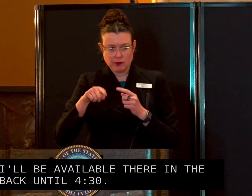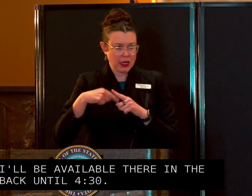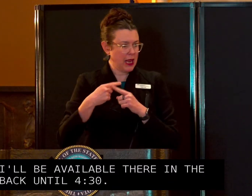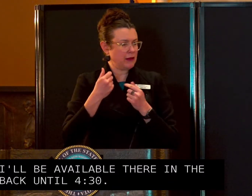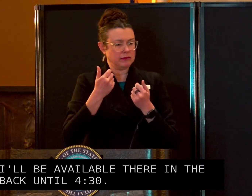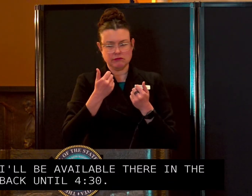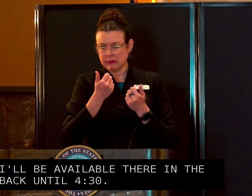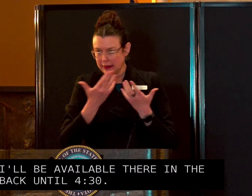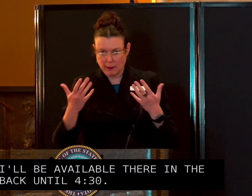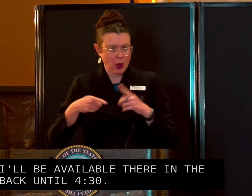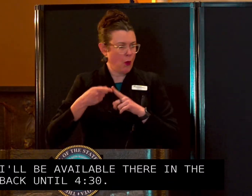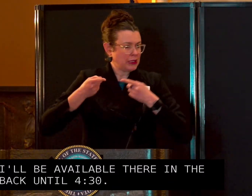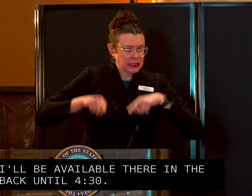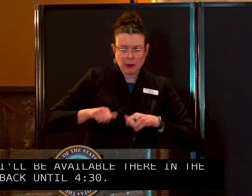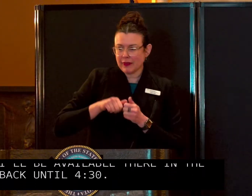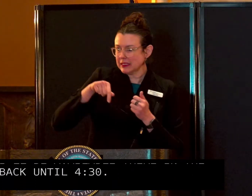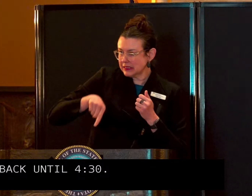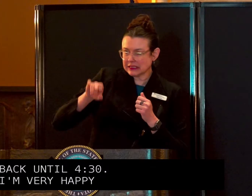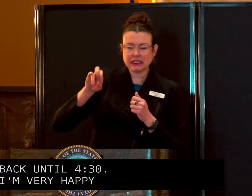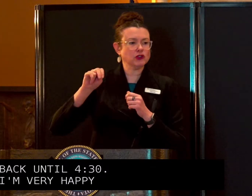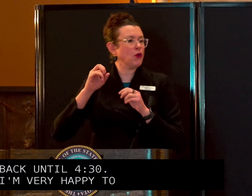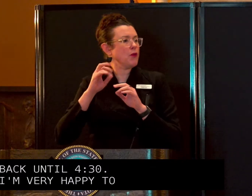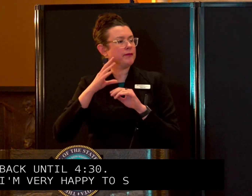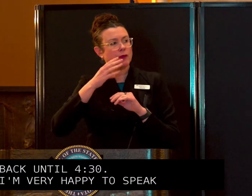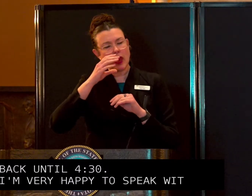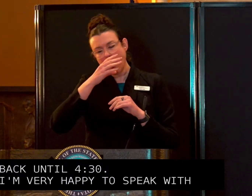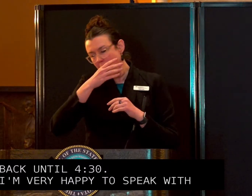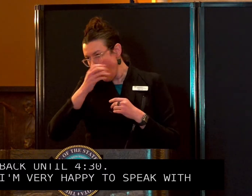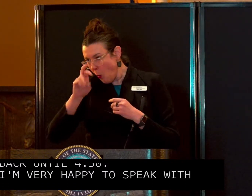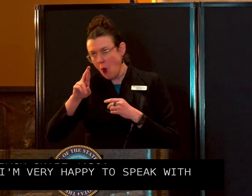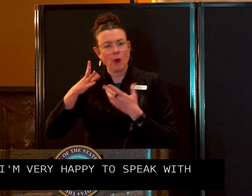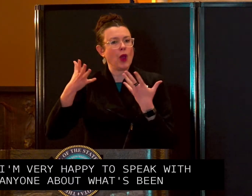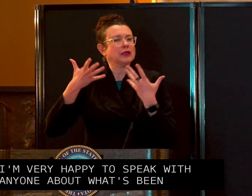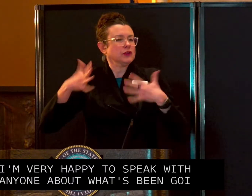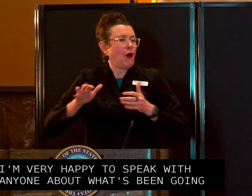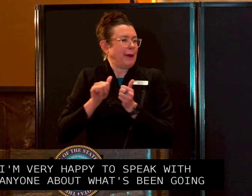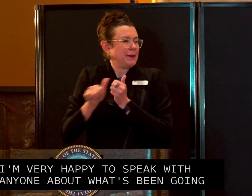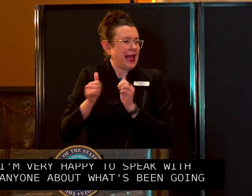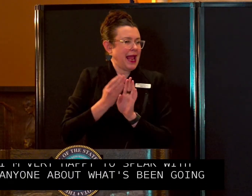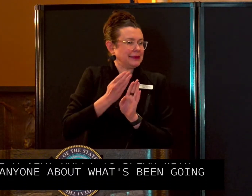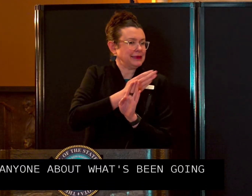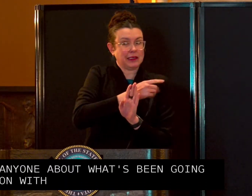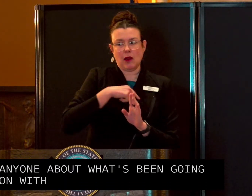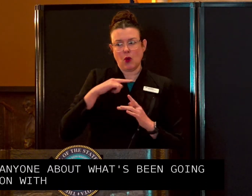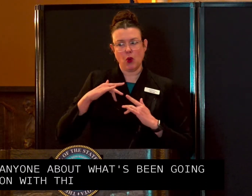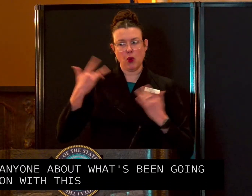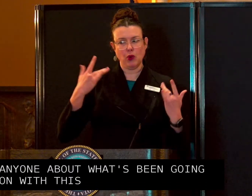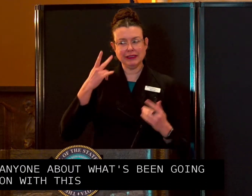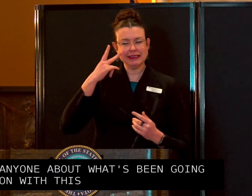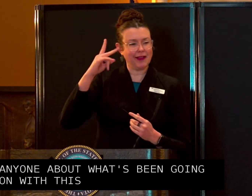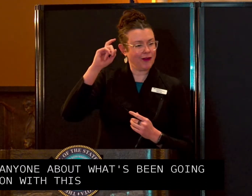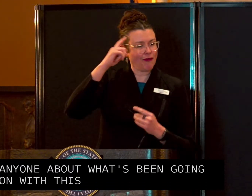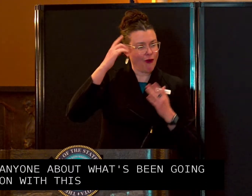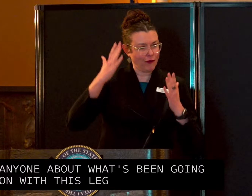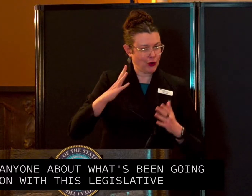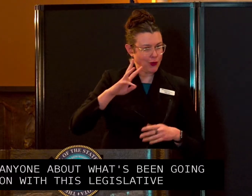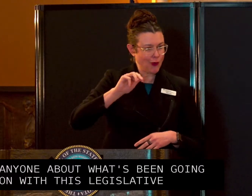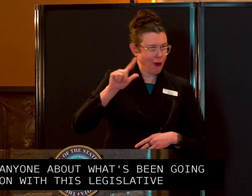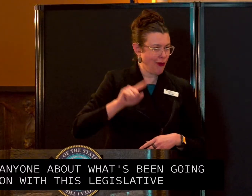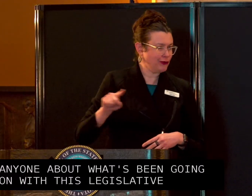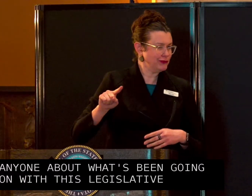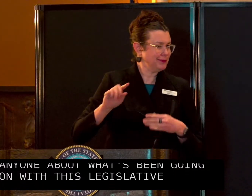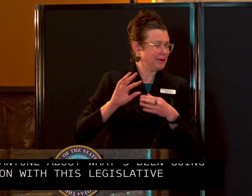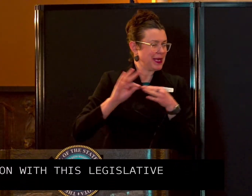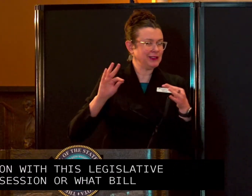I'm very happy to speak with anyone about what's been going on with this legislative session or what bills we've passed in